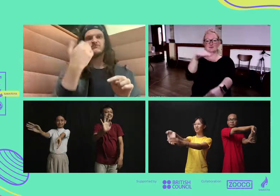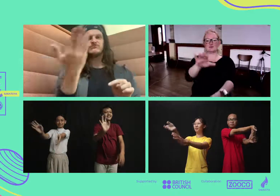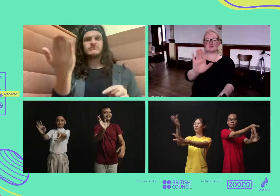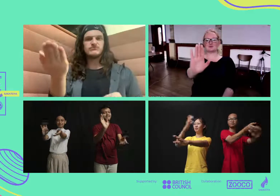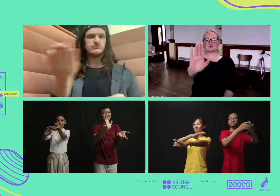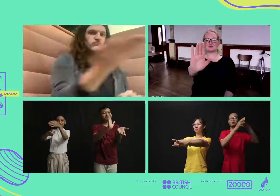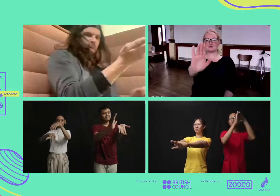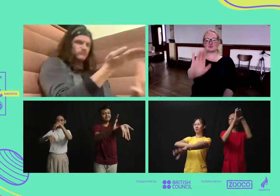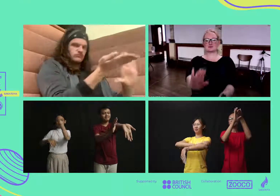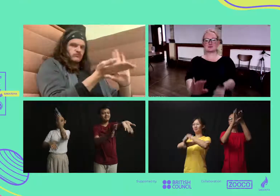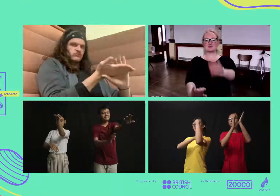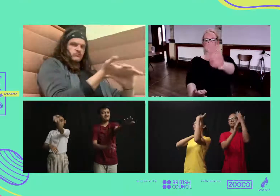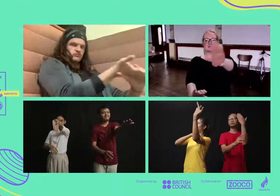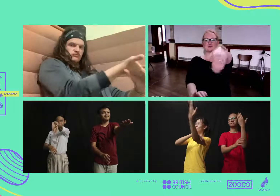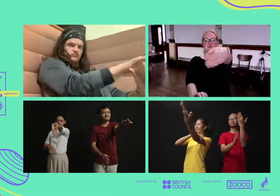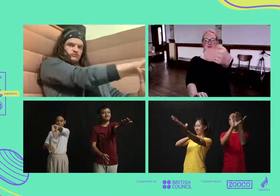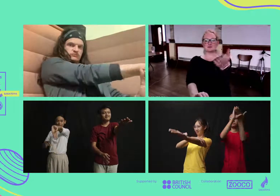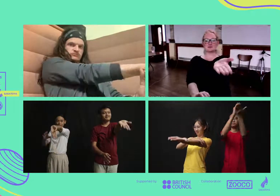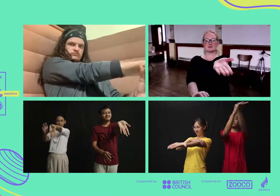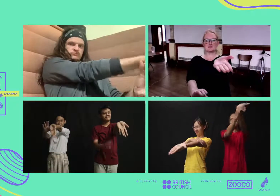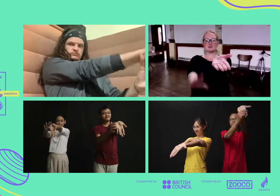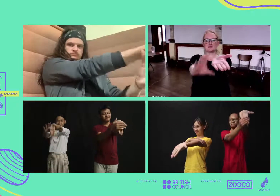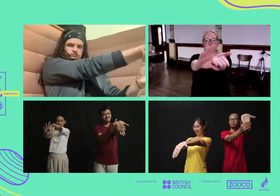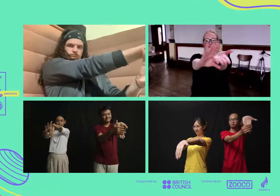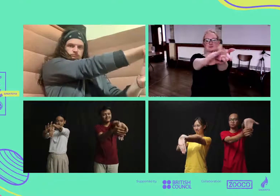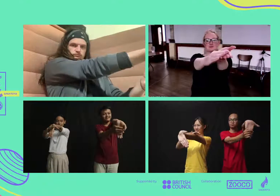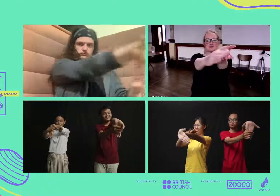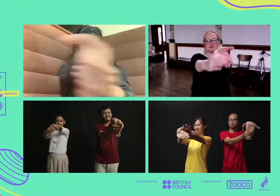Okay, and then we're going to the other side.